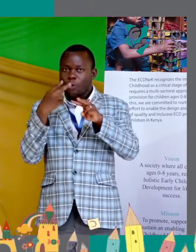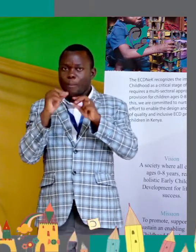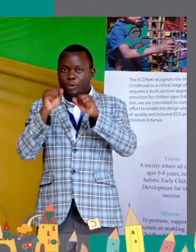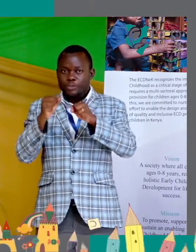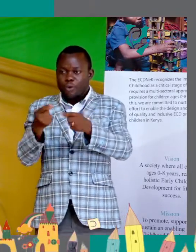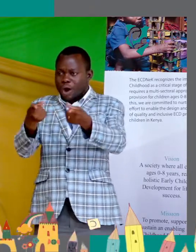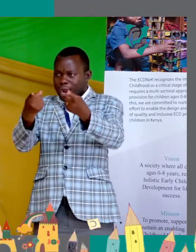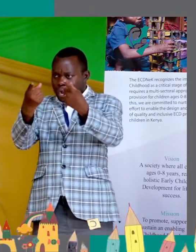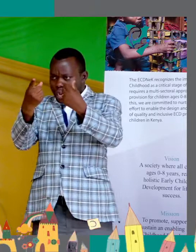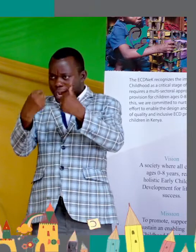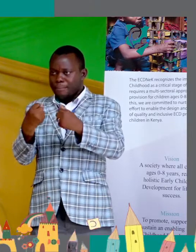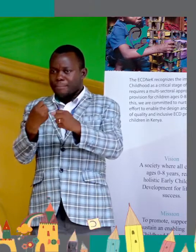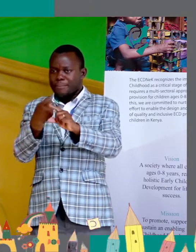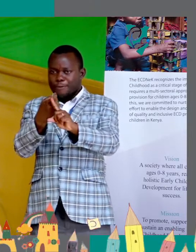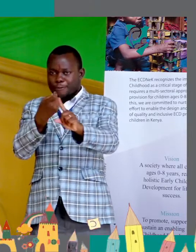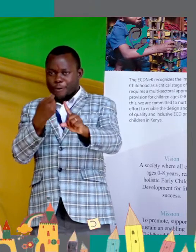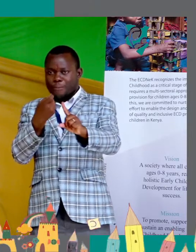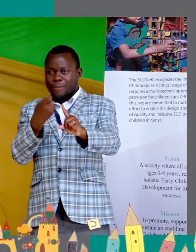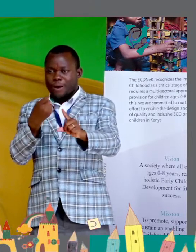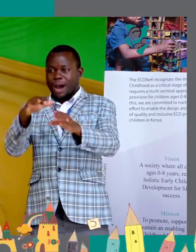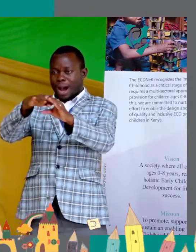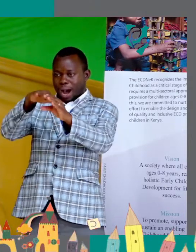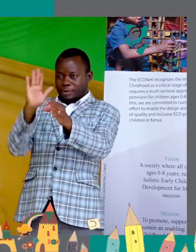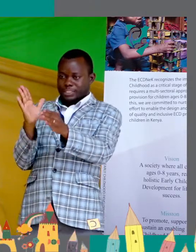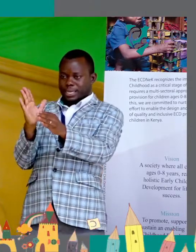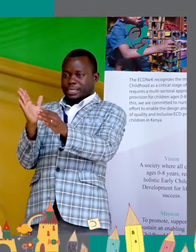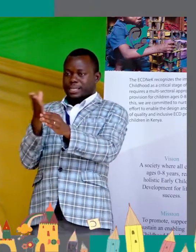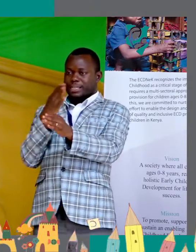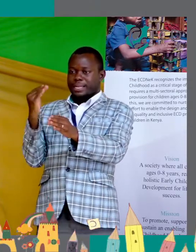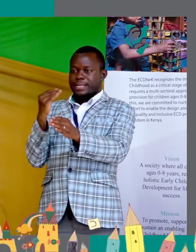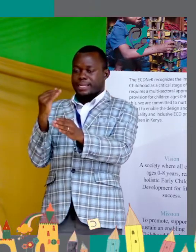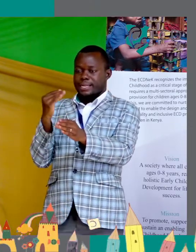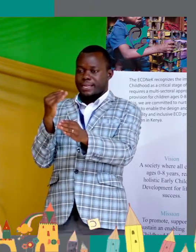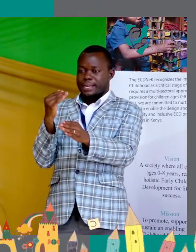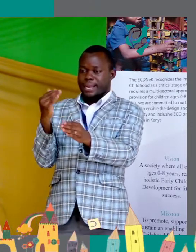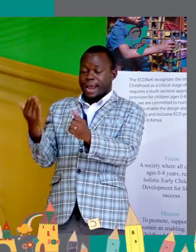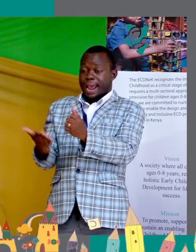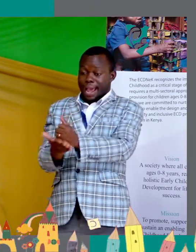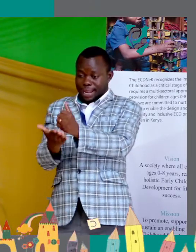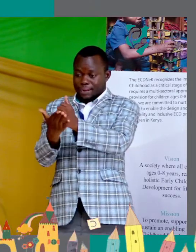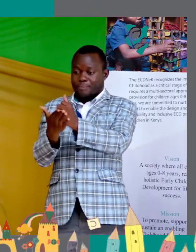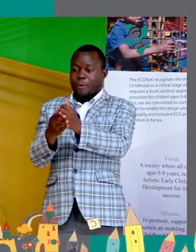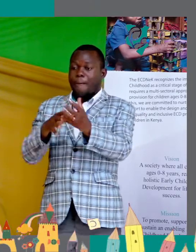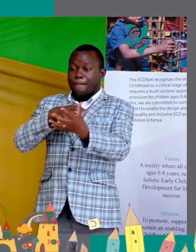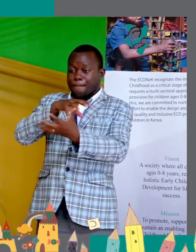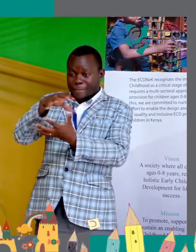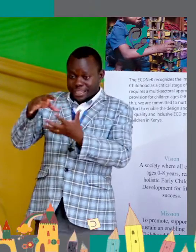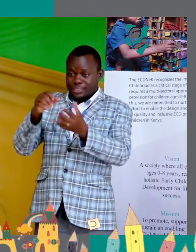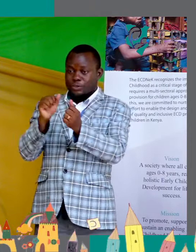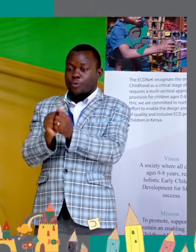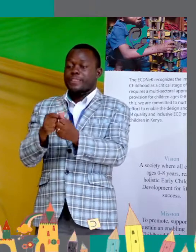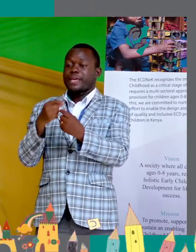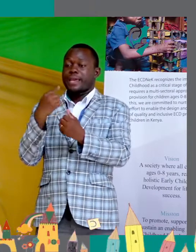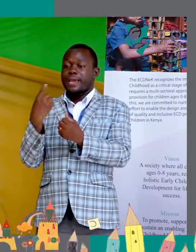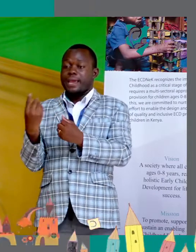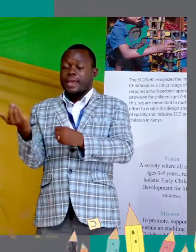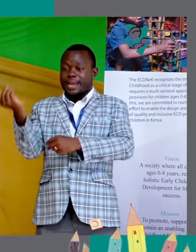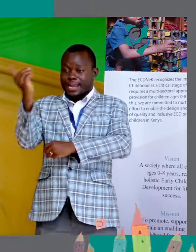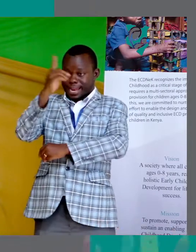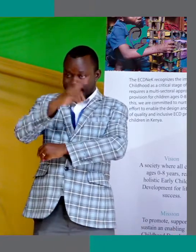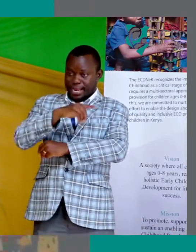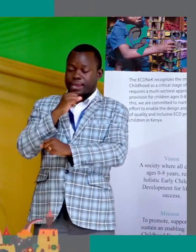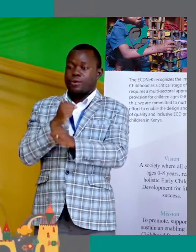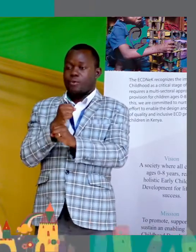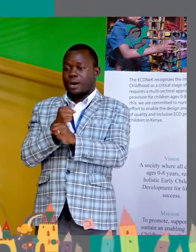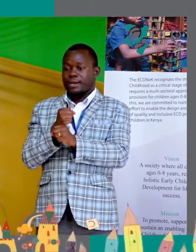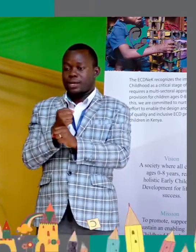village. And CHVs played a key role. So what we did was to help them integrate that into their routine household visits. So we did